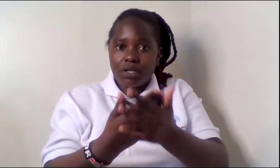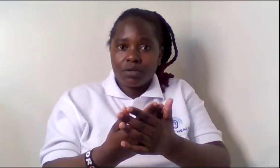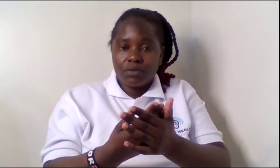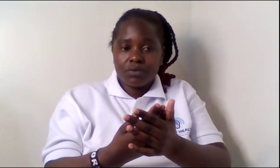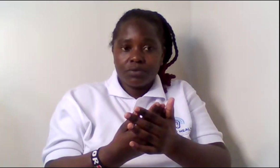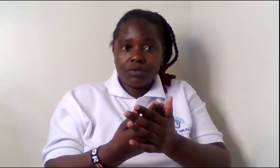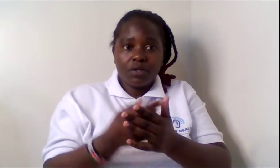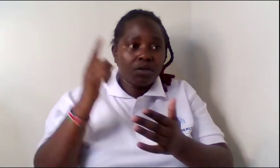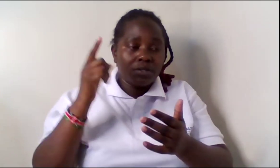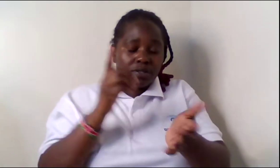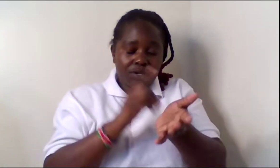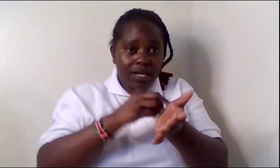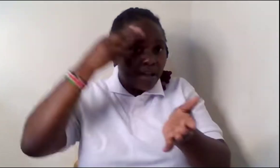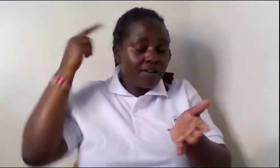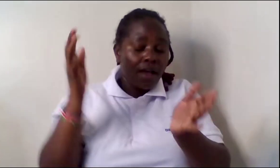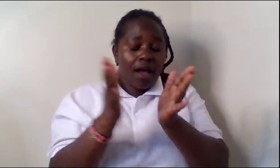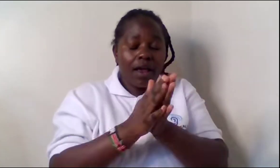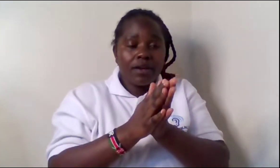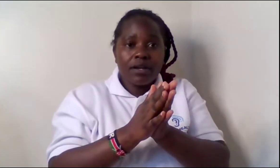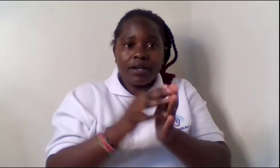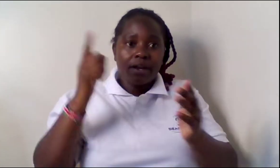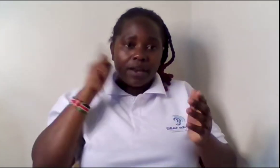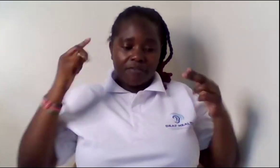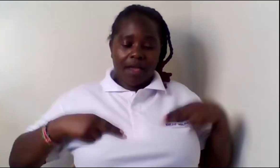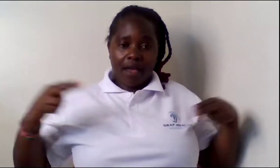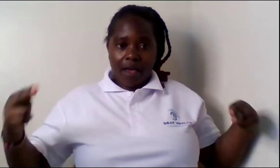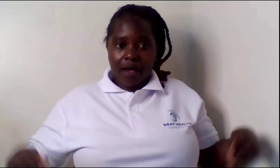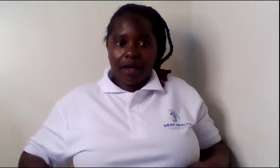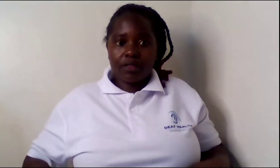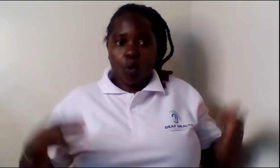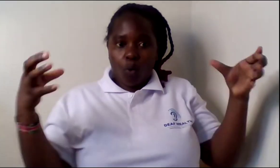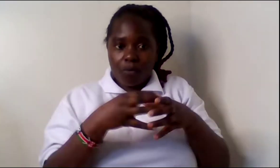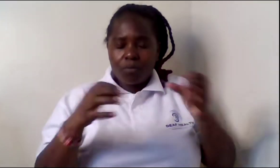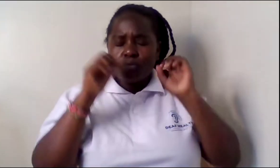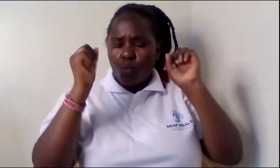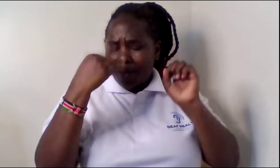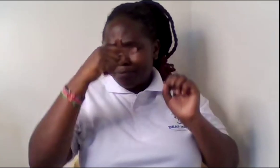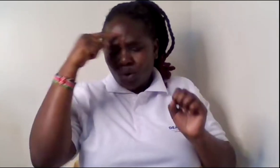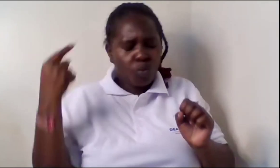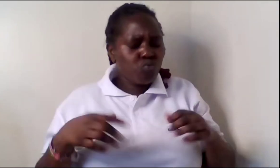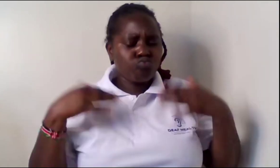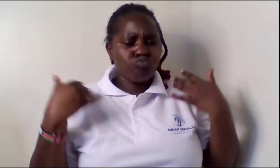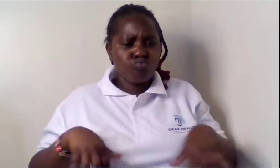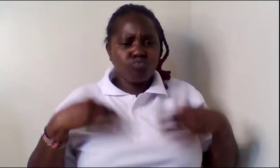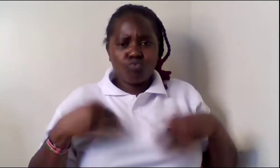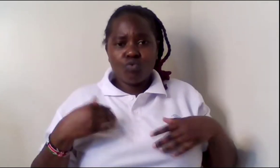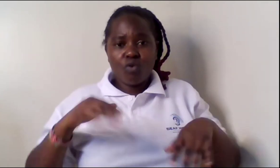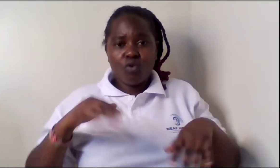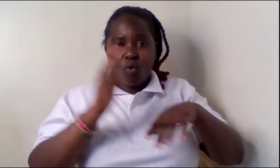and the entire organizing committee who have managed to put this important topic and presentation today. Also to thank Daktari,